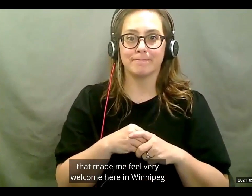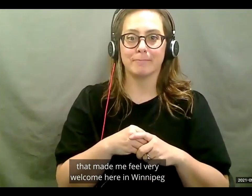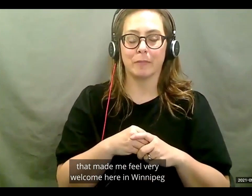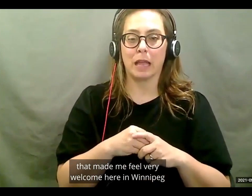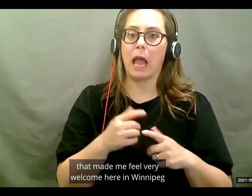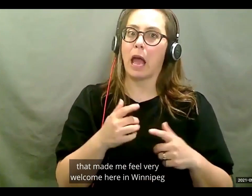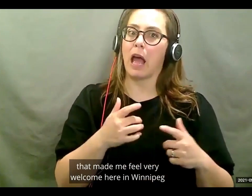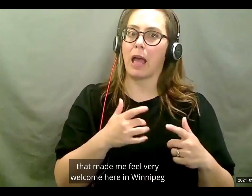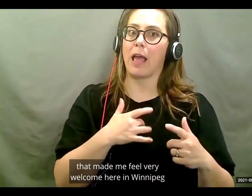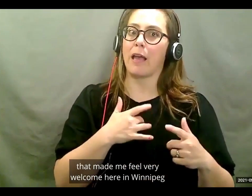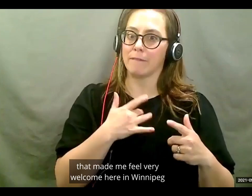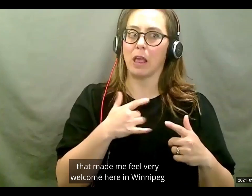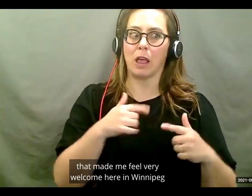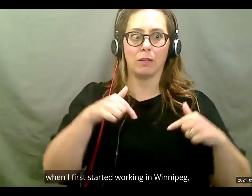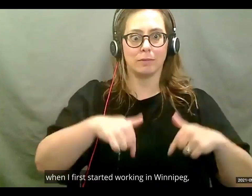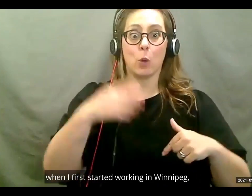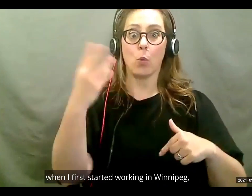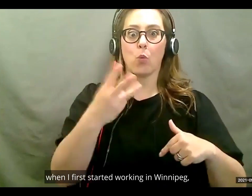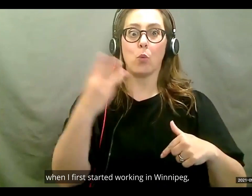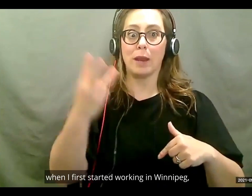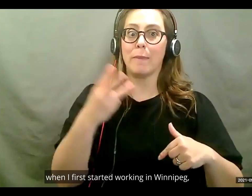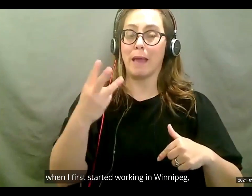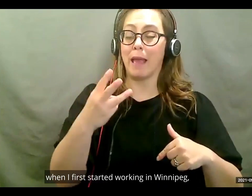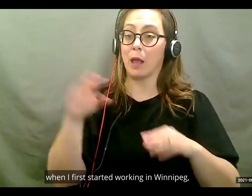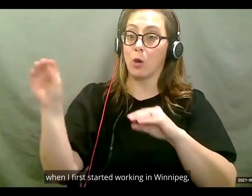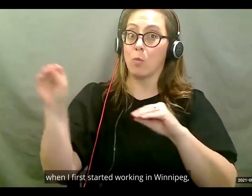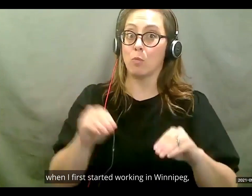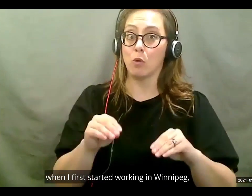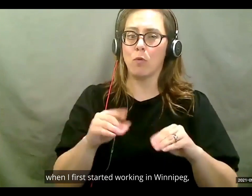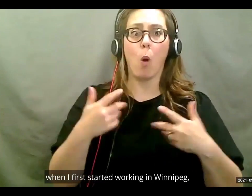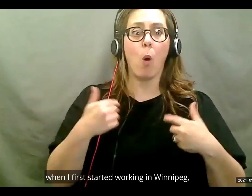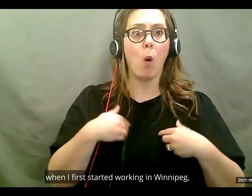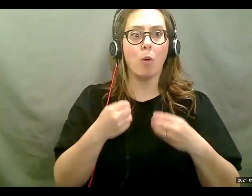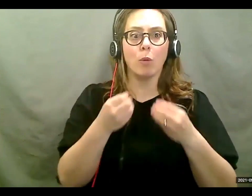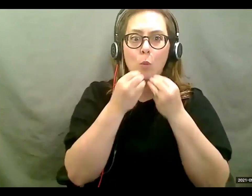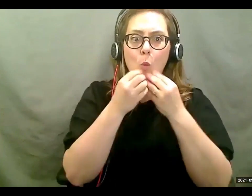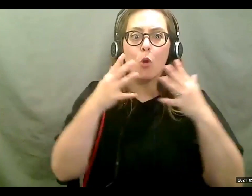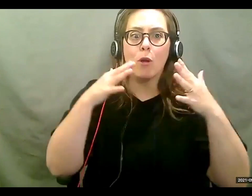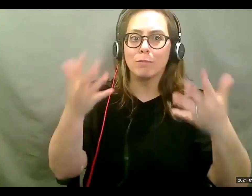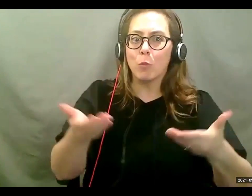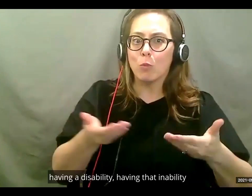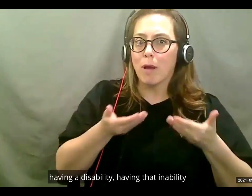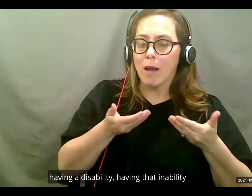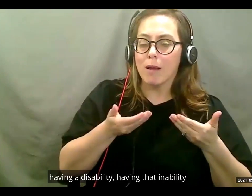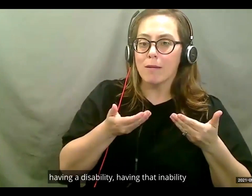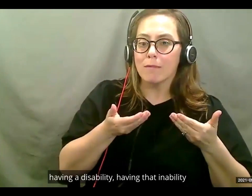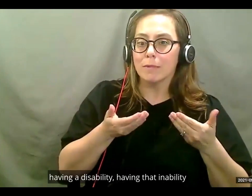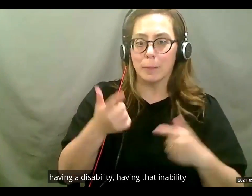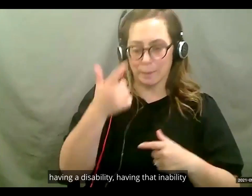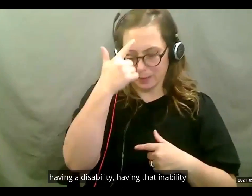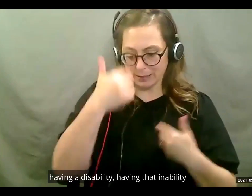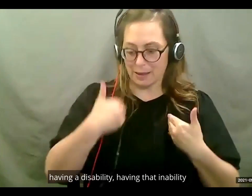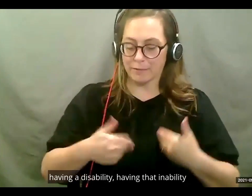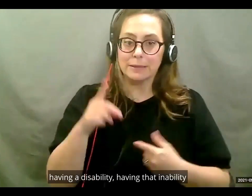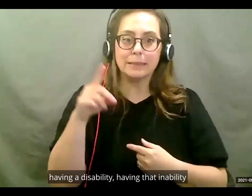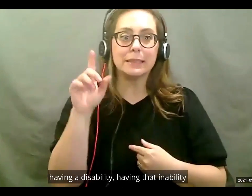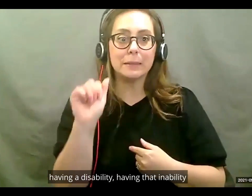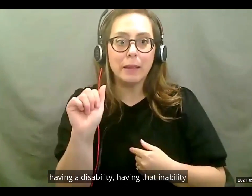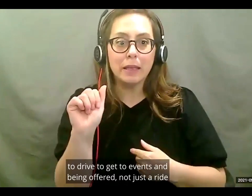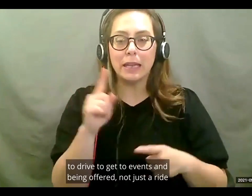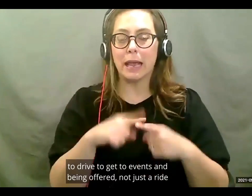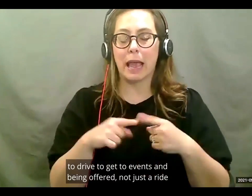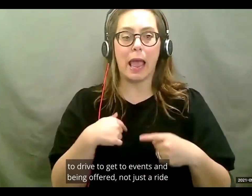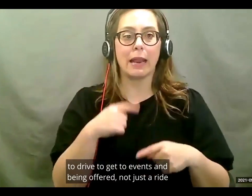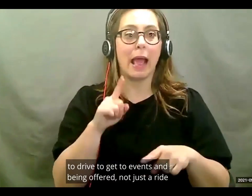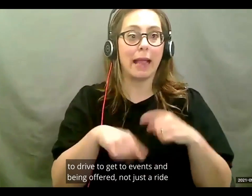made me feel very welcome here in Winnipeg when I first started working in Winnipeg. Having a disability, having that the